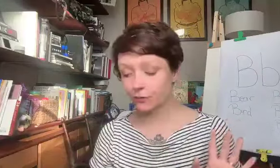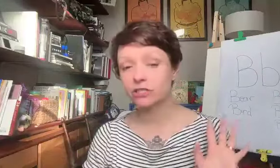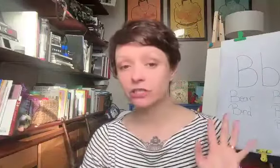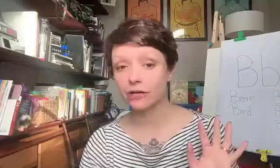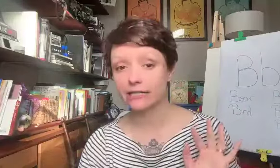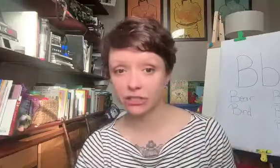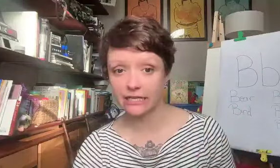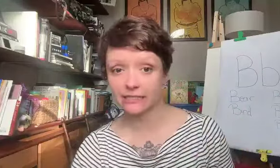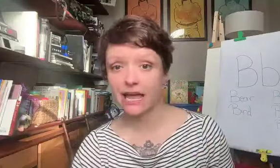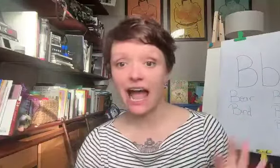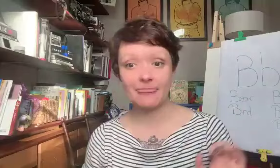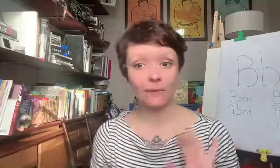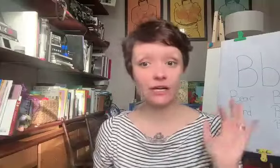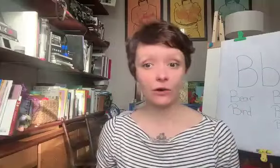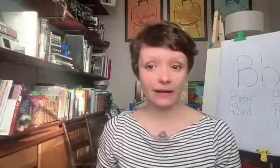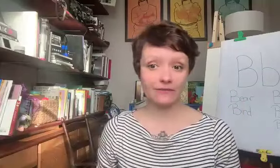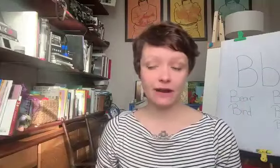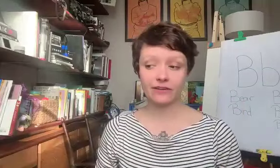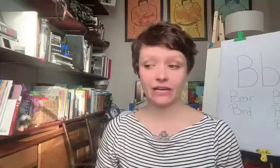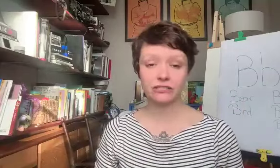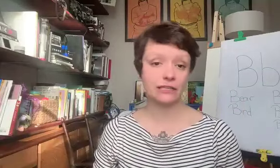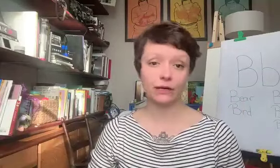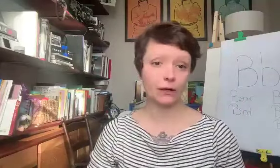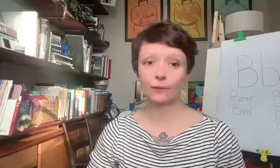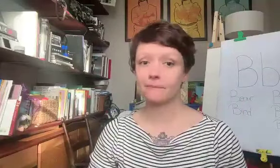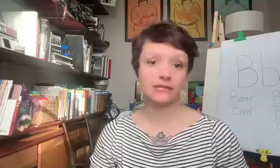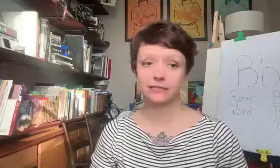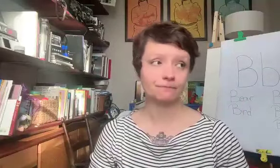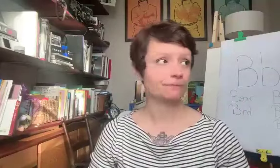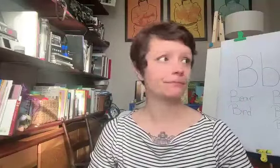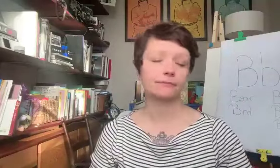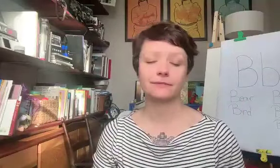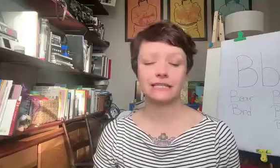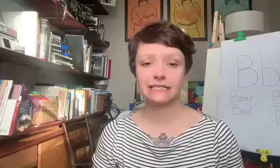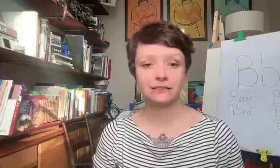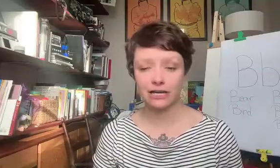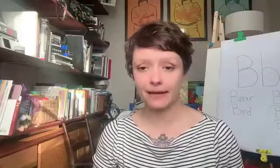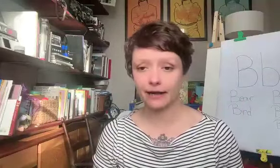switch to transitions and then we're going to go to behavior modifications and then we're going to wrap this doggy bag up.